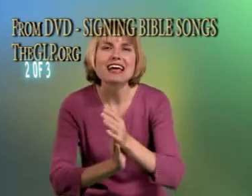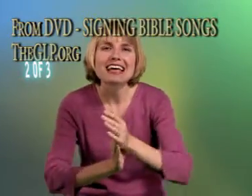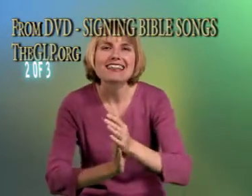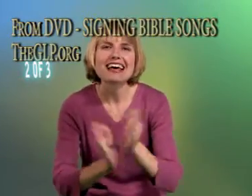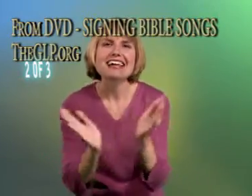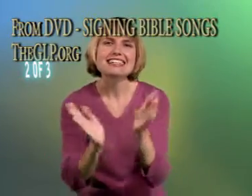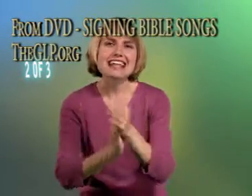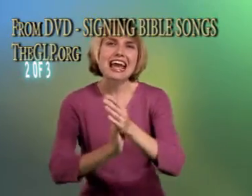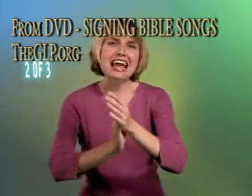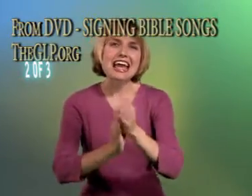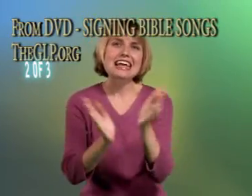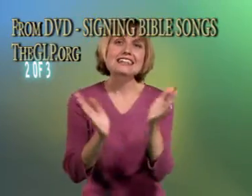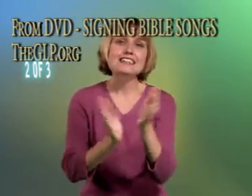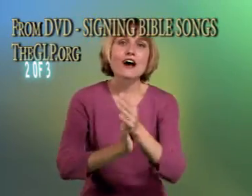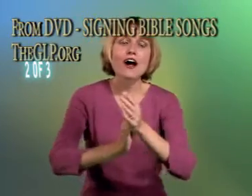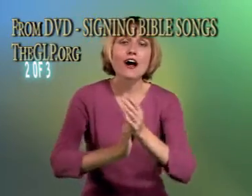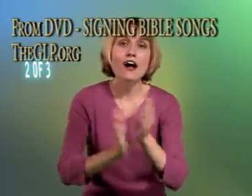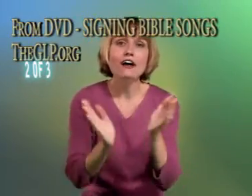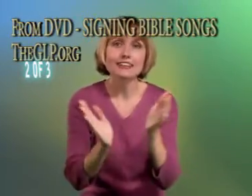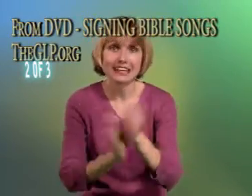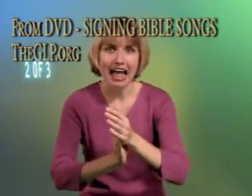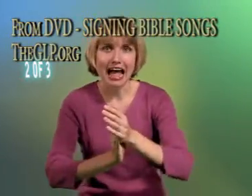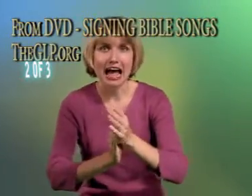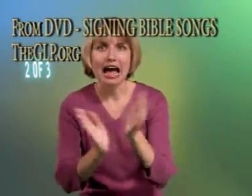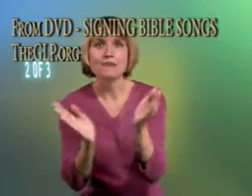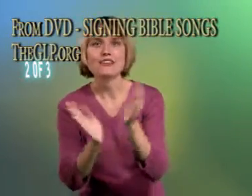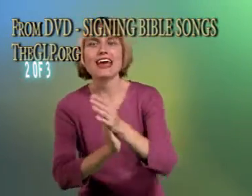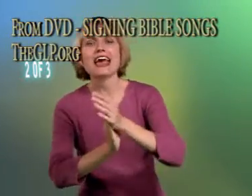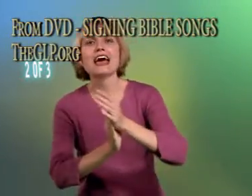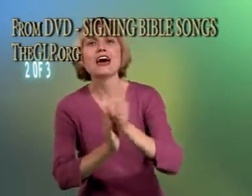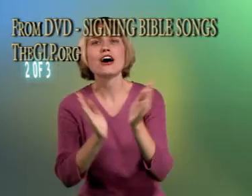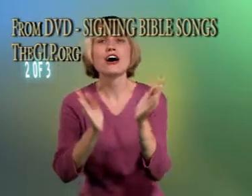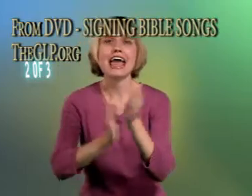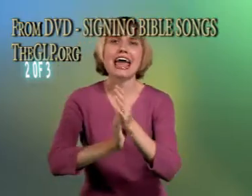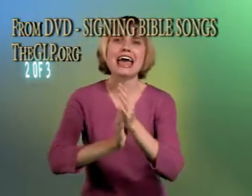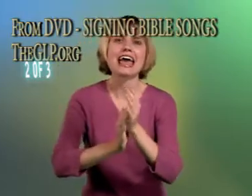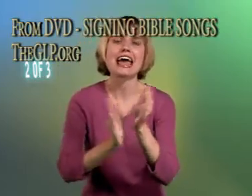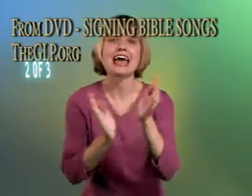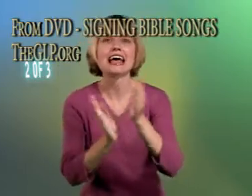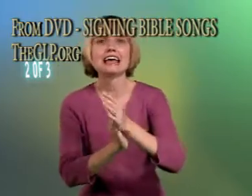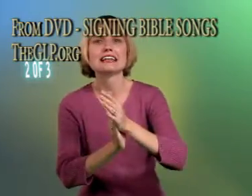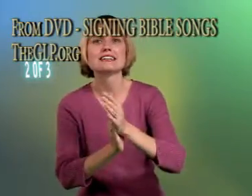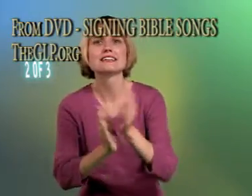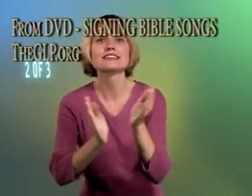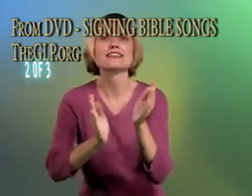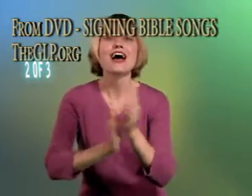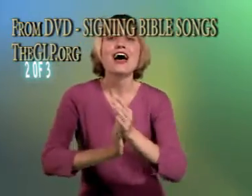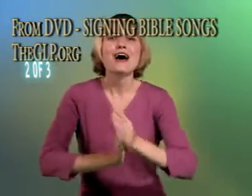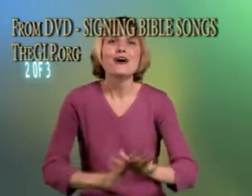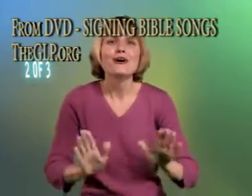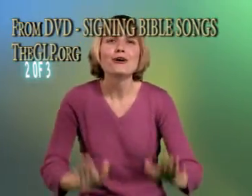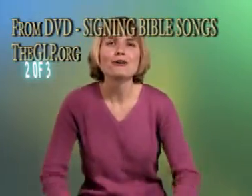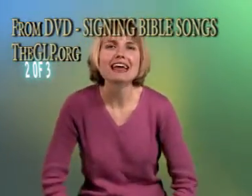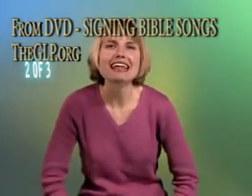when the saints all clap their hands. Oh, when